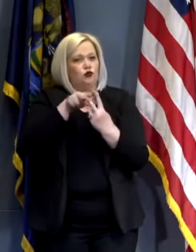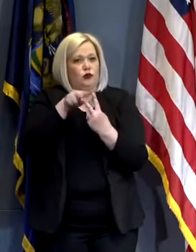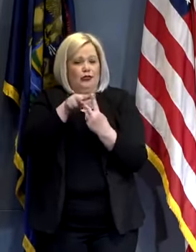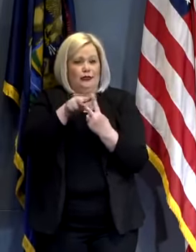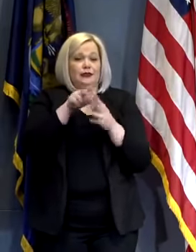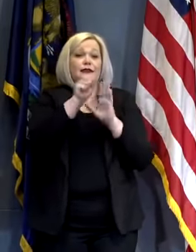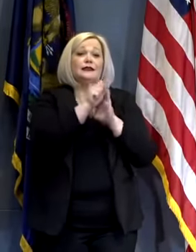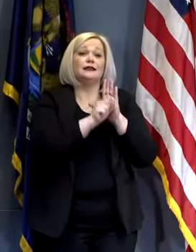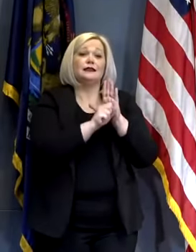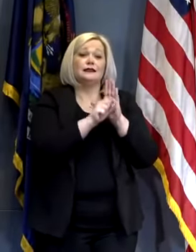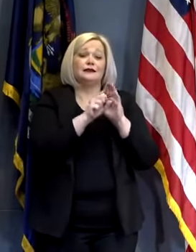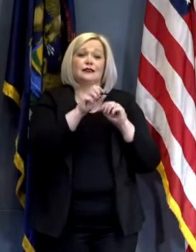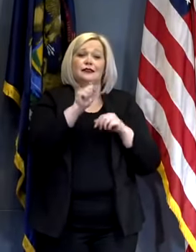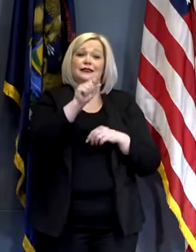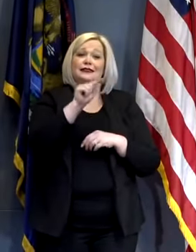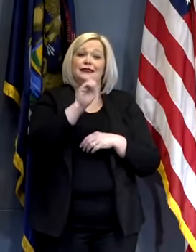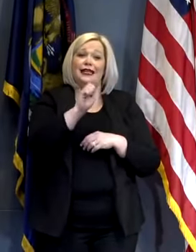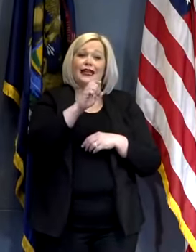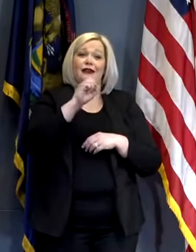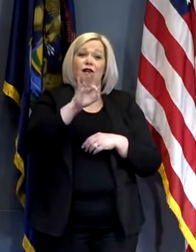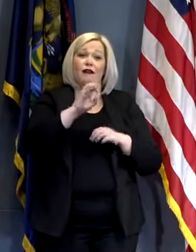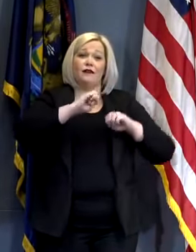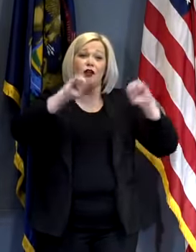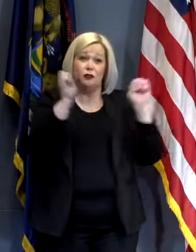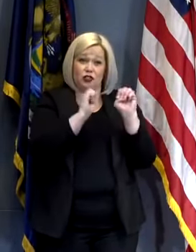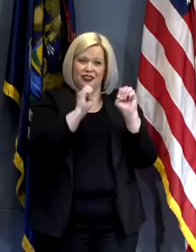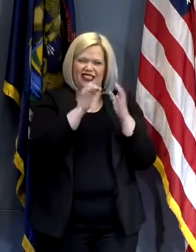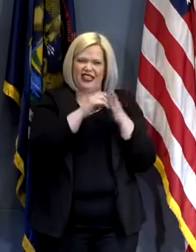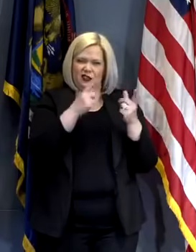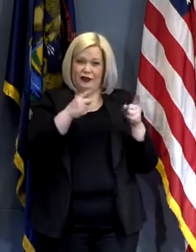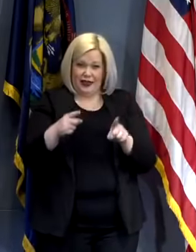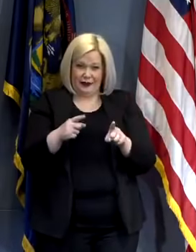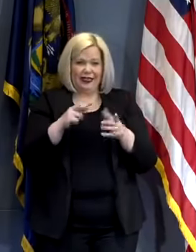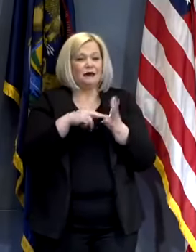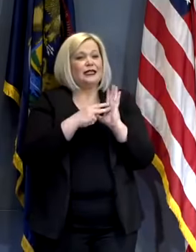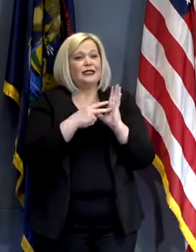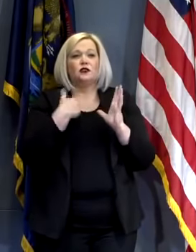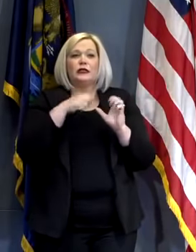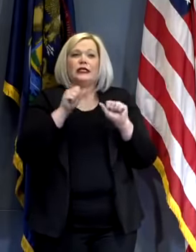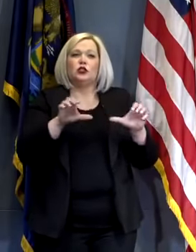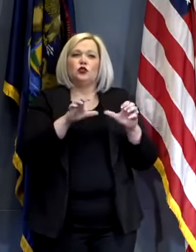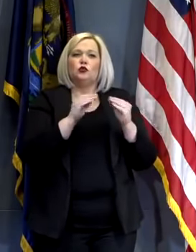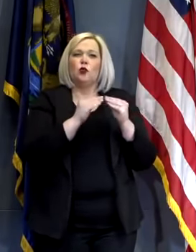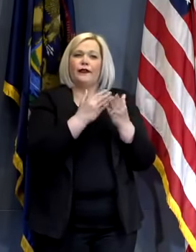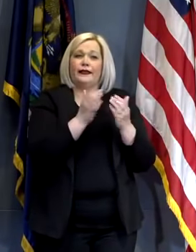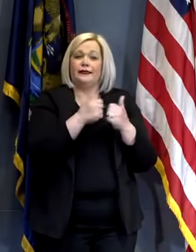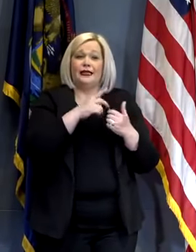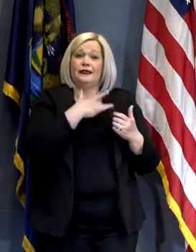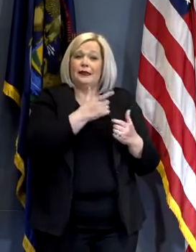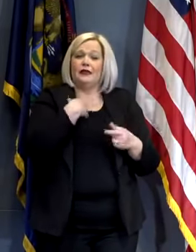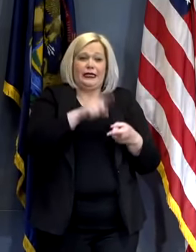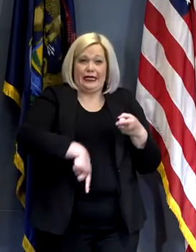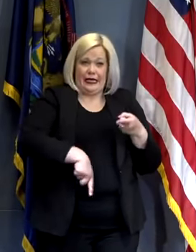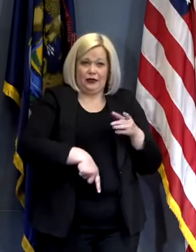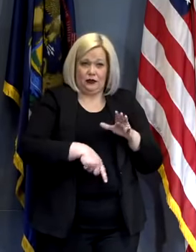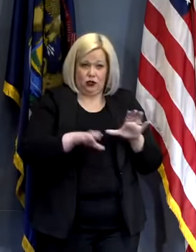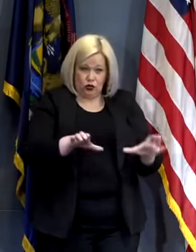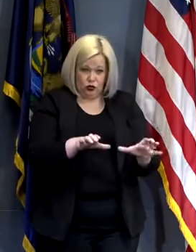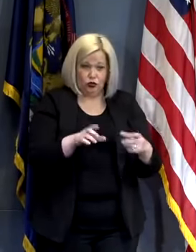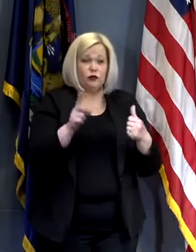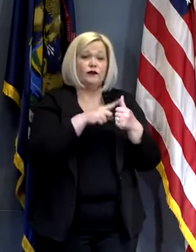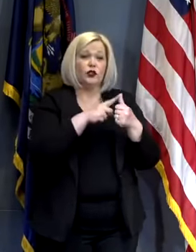emergency is a posture that we are in that gives us the ability to do a lot of things that we don't usually have the ability to do. First and